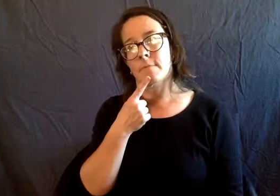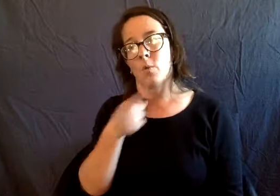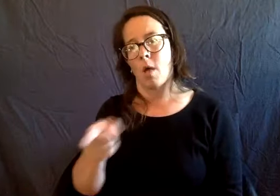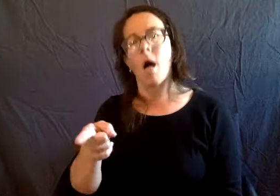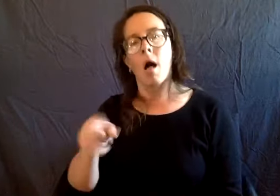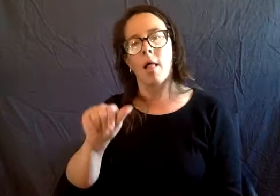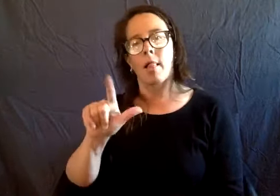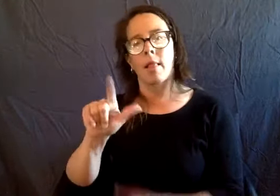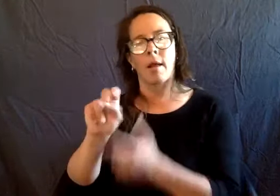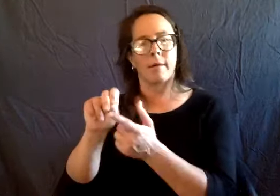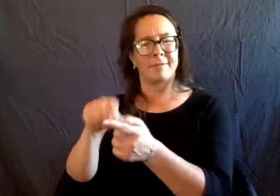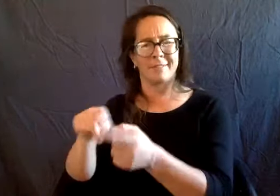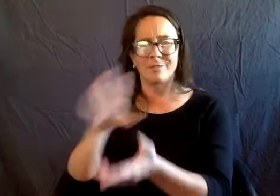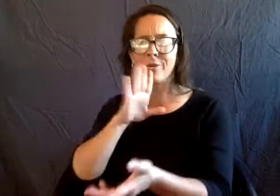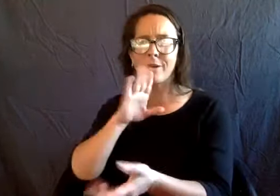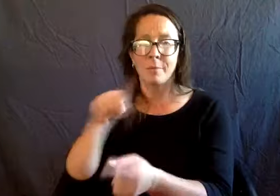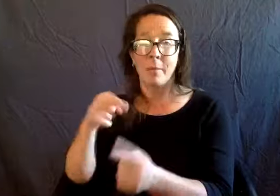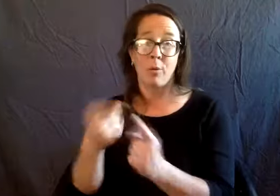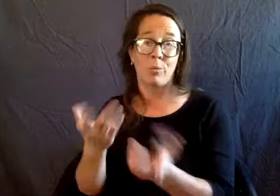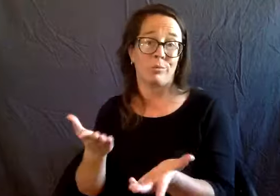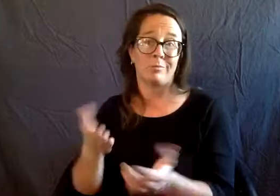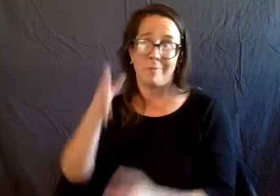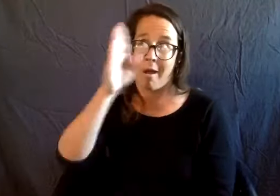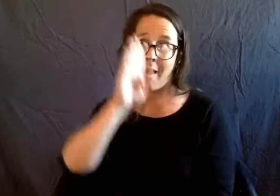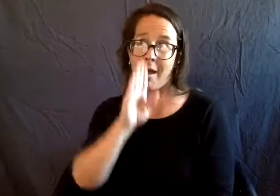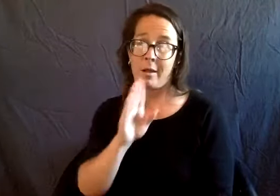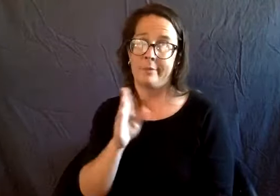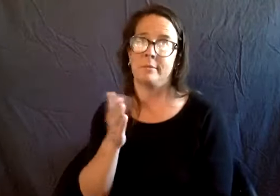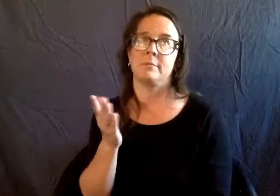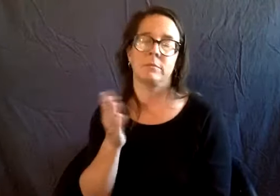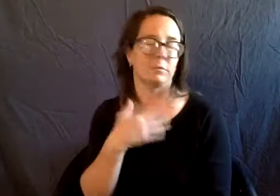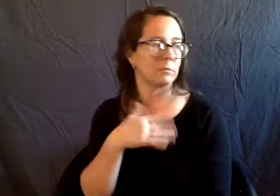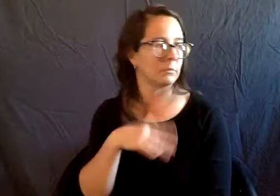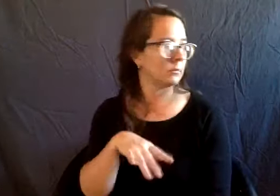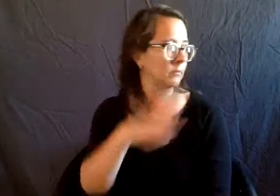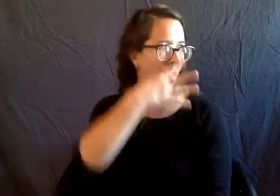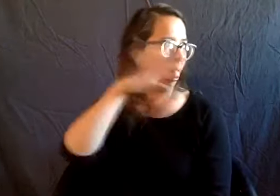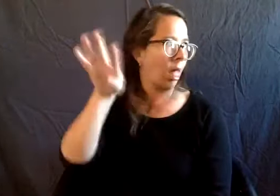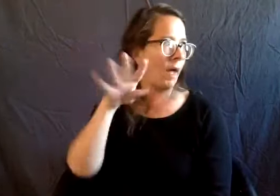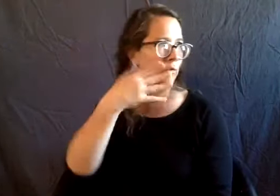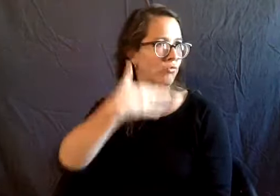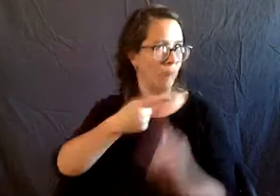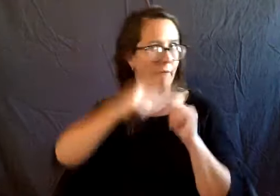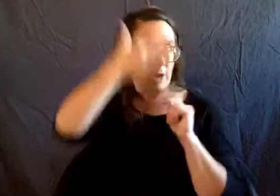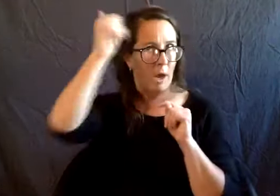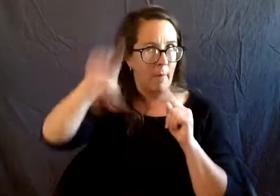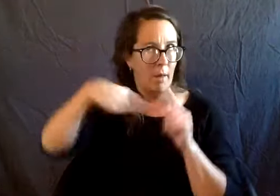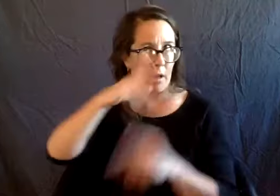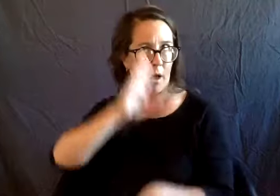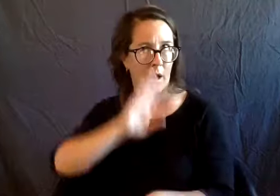well, they talked about God. It's like, who wants to hear that, I mean, I've been trying to forget about God for forever. But they were talking about God, and I